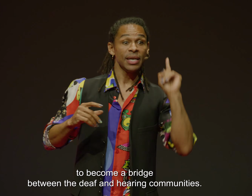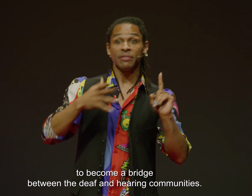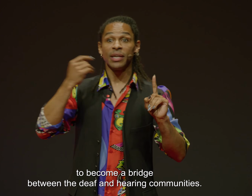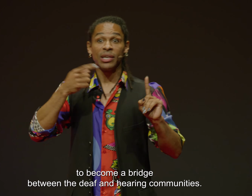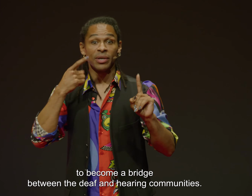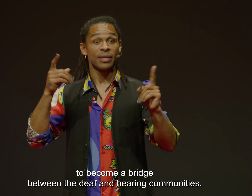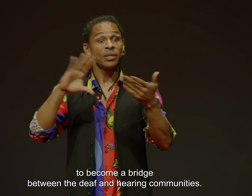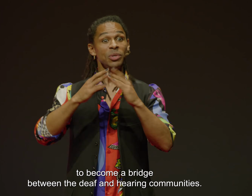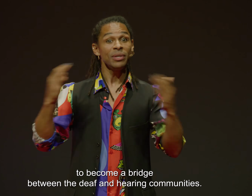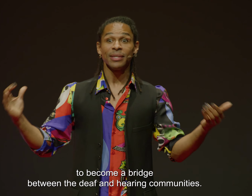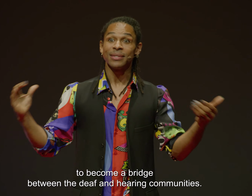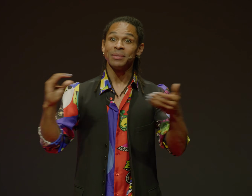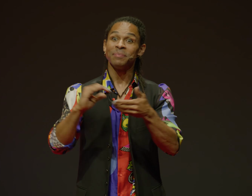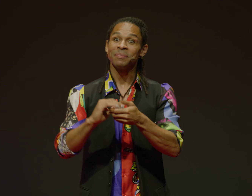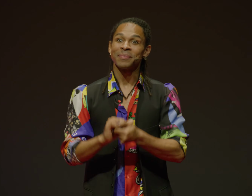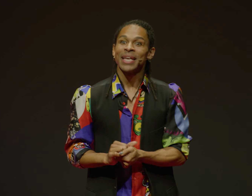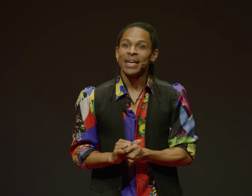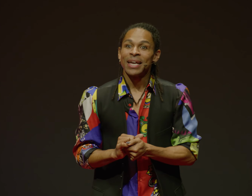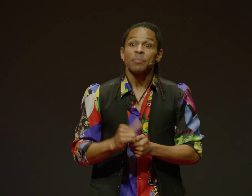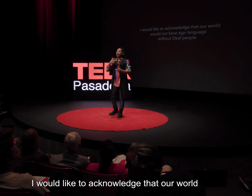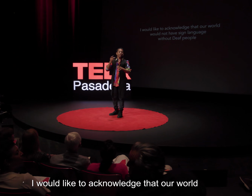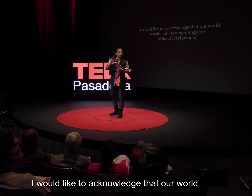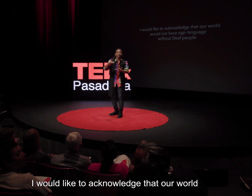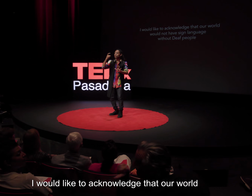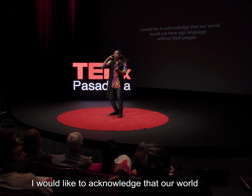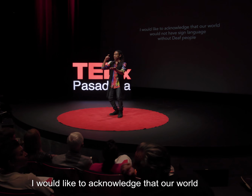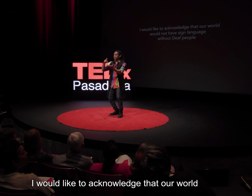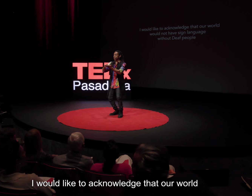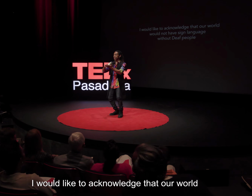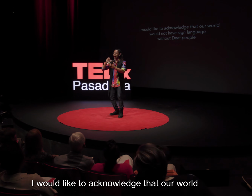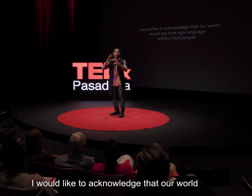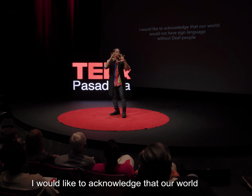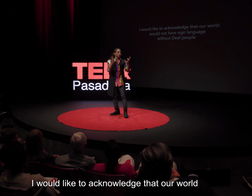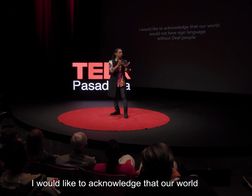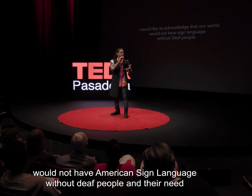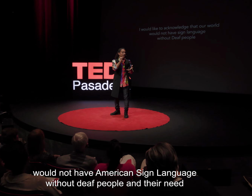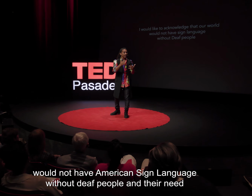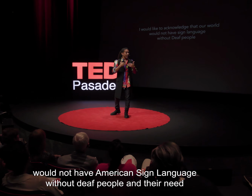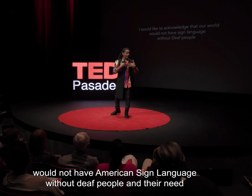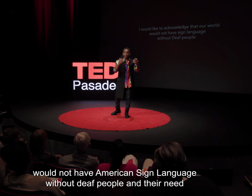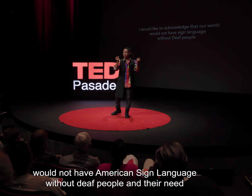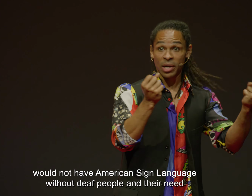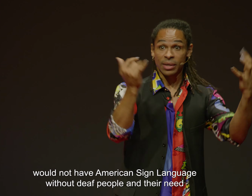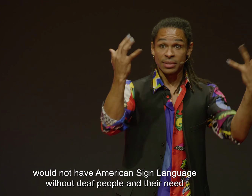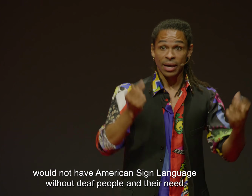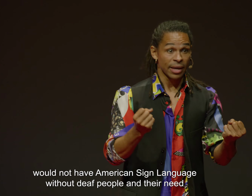deaf and hearing communities. I would like to acknowledge that our world would not have American Sign